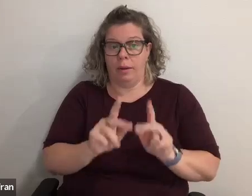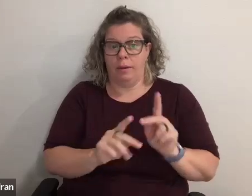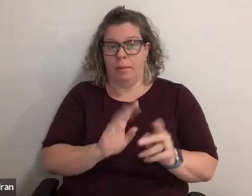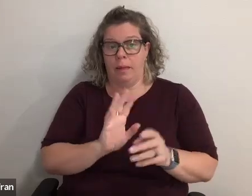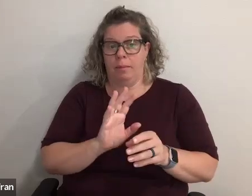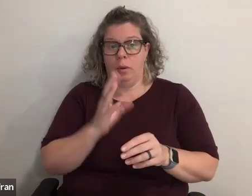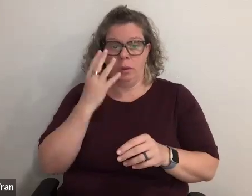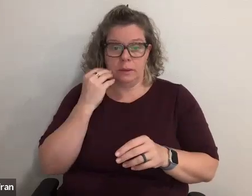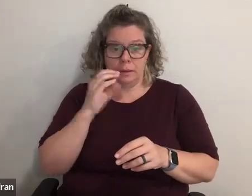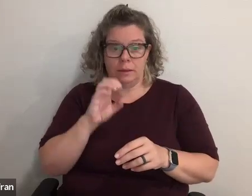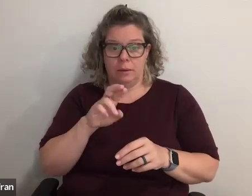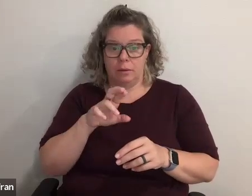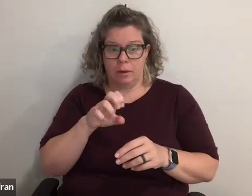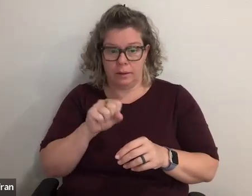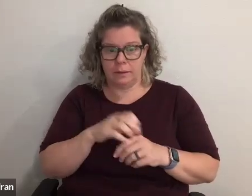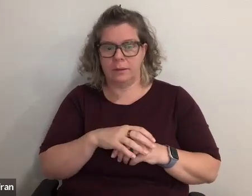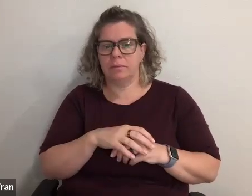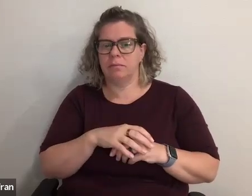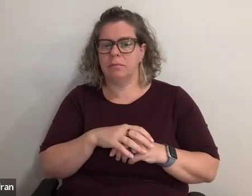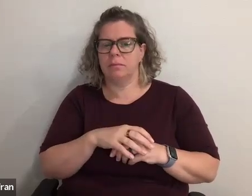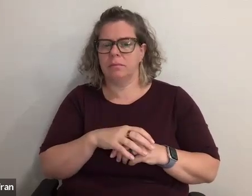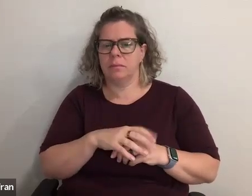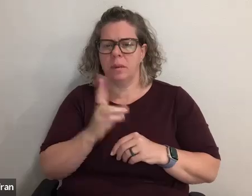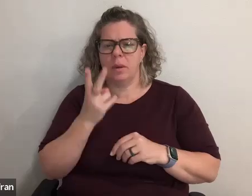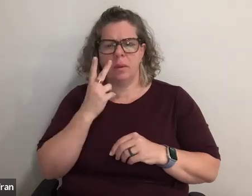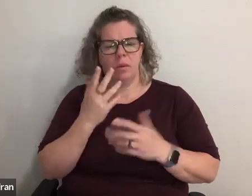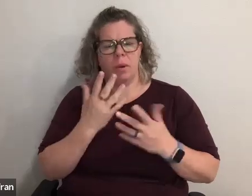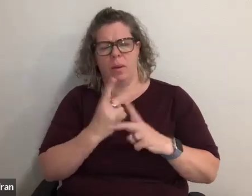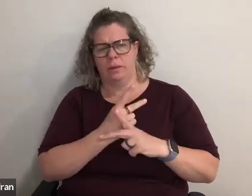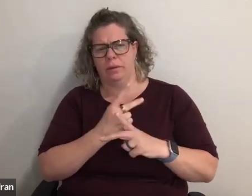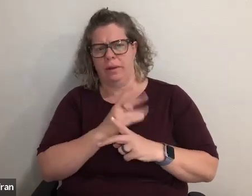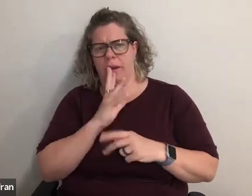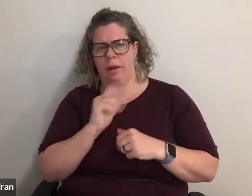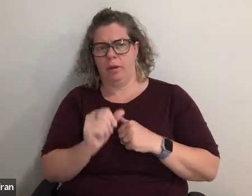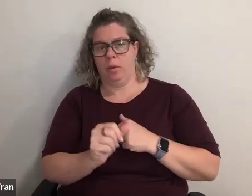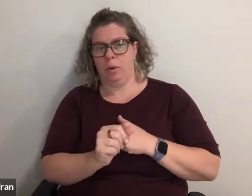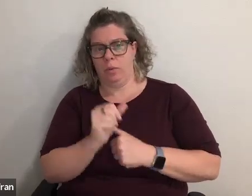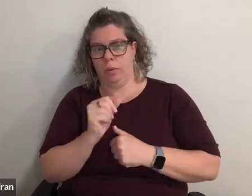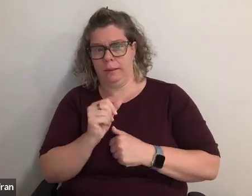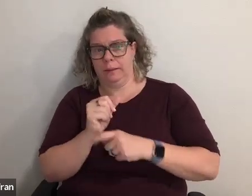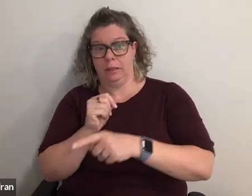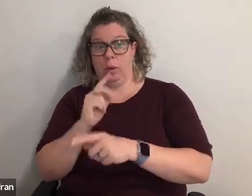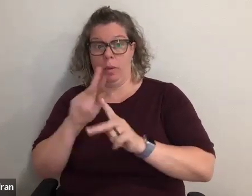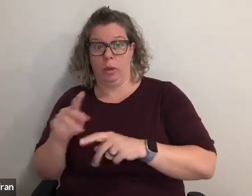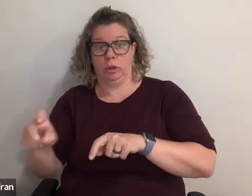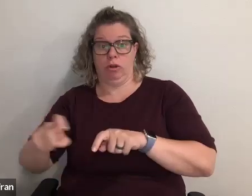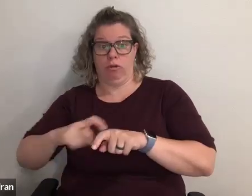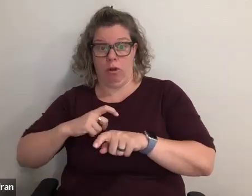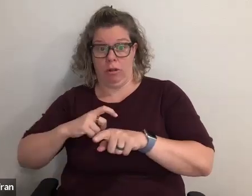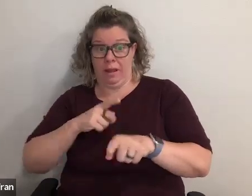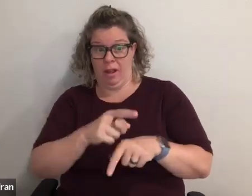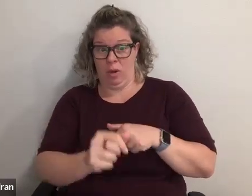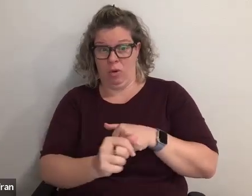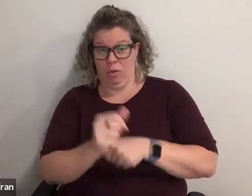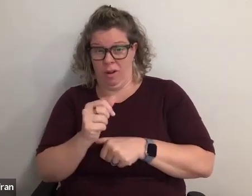in crisis? And we'll want to see, are you at risk for harm from the person who's in crisis, or are there other people who are at risk